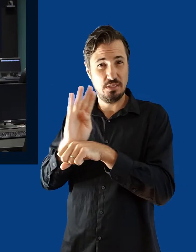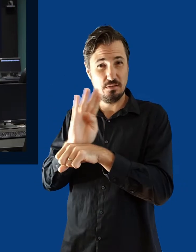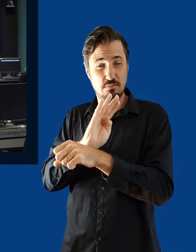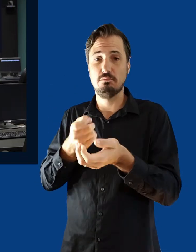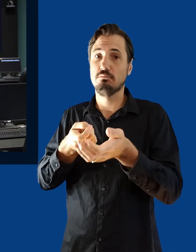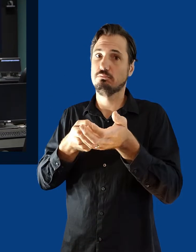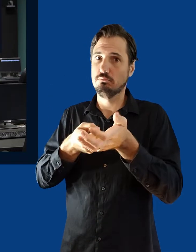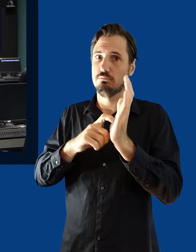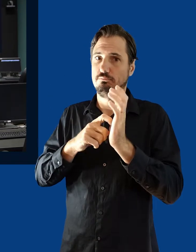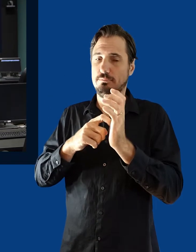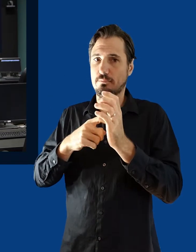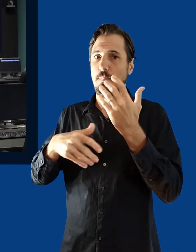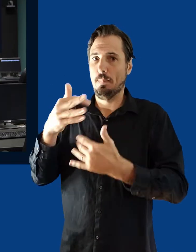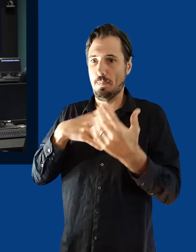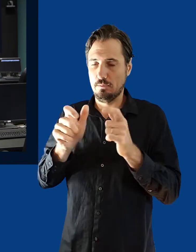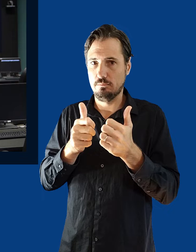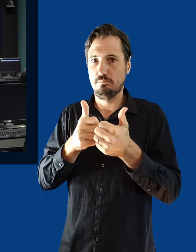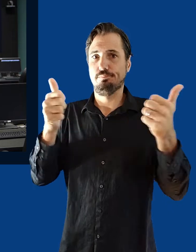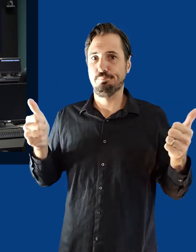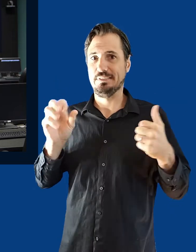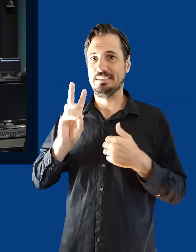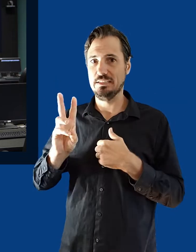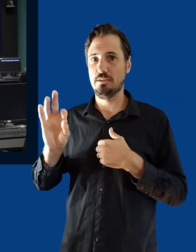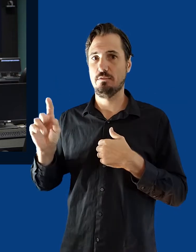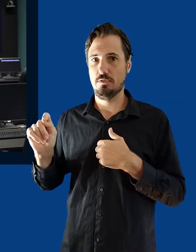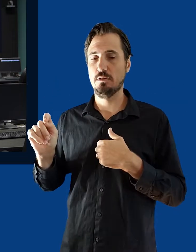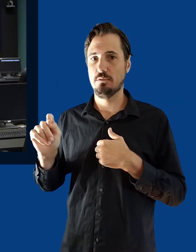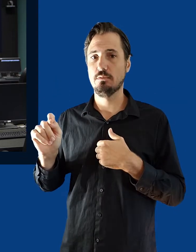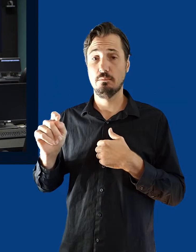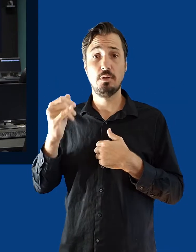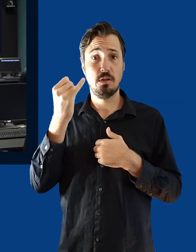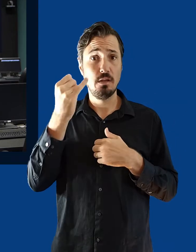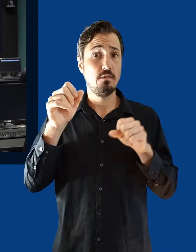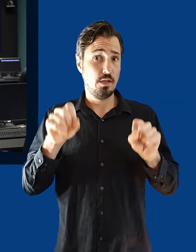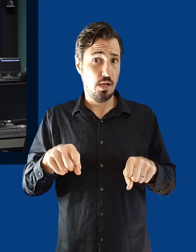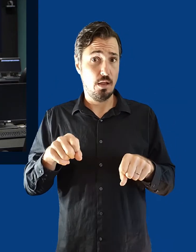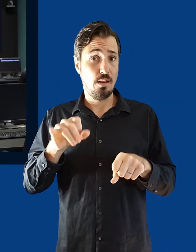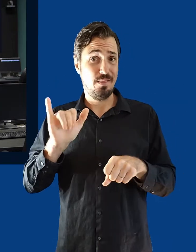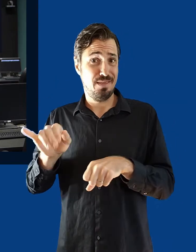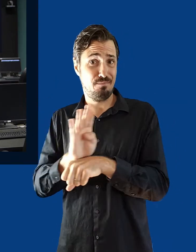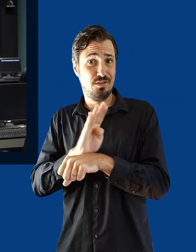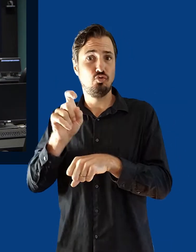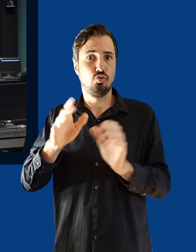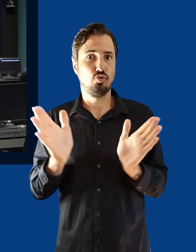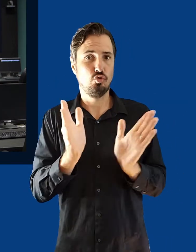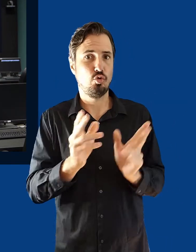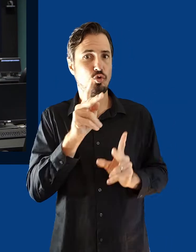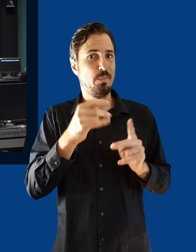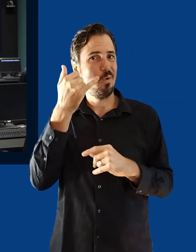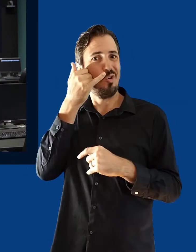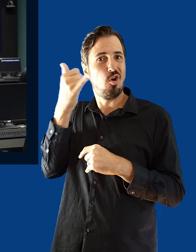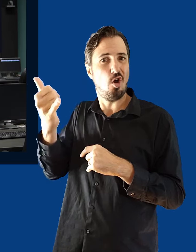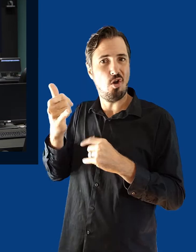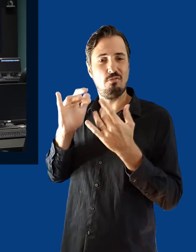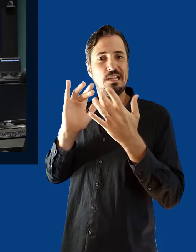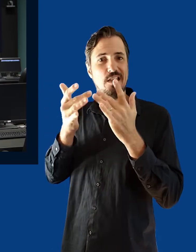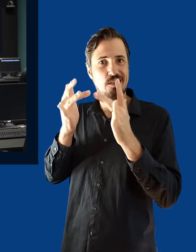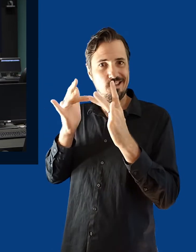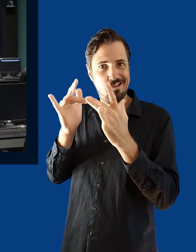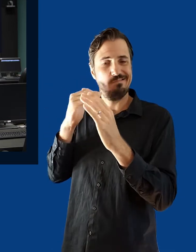encourage customers to do their business by phone or online, if at all possible. Otherwise, each essential business must